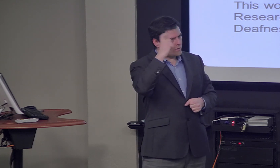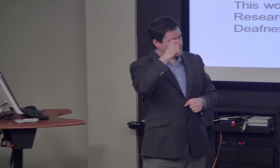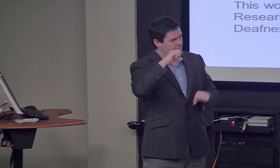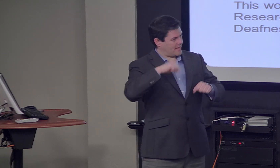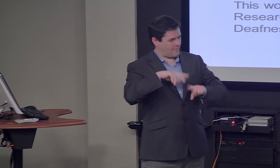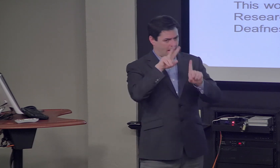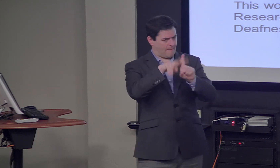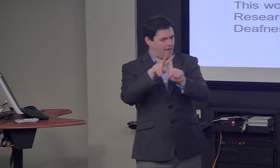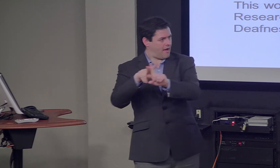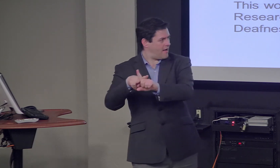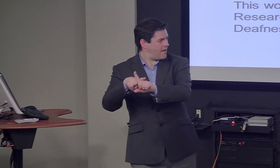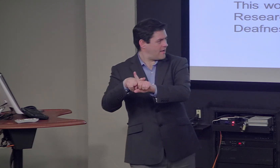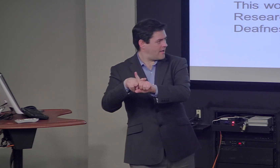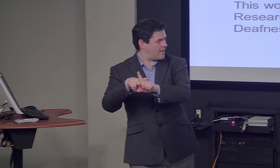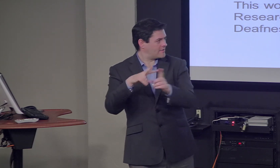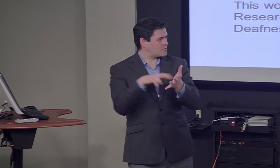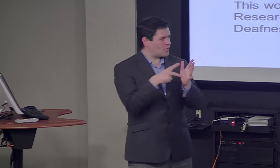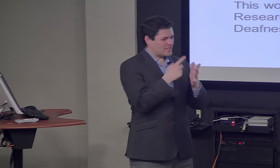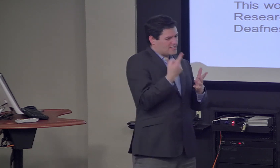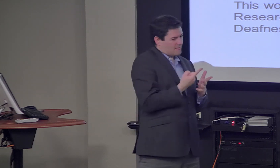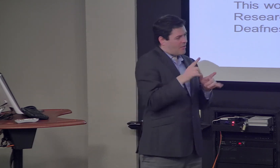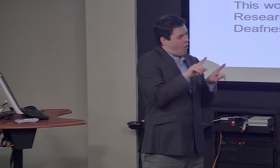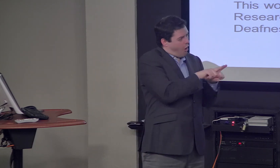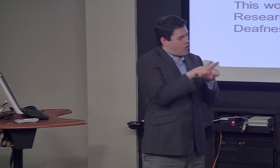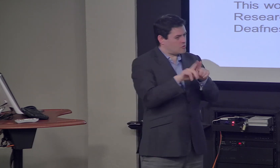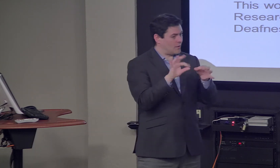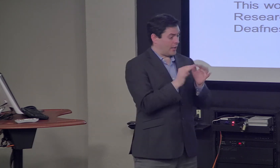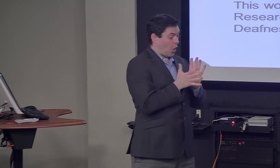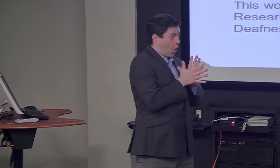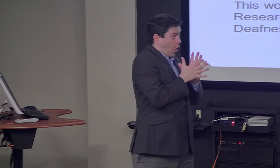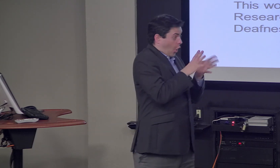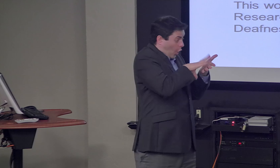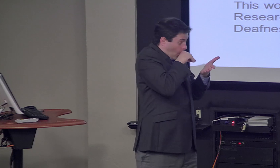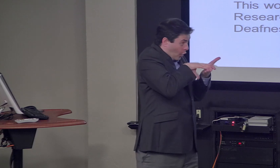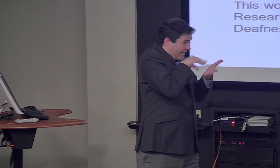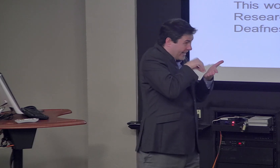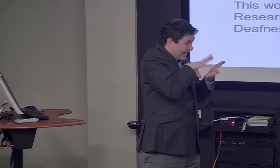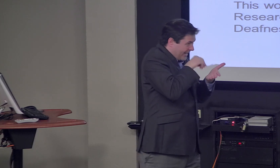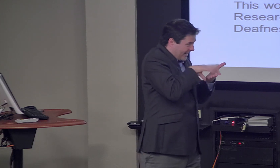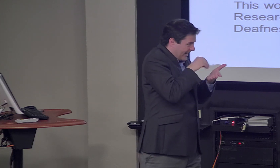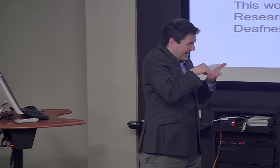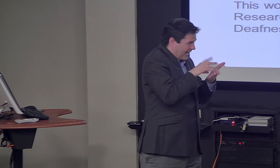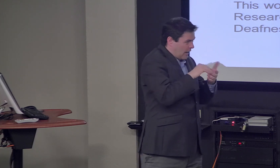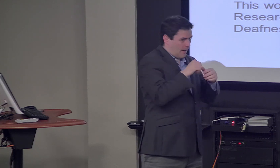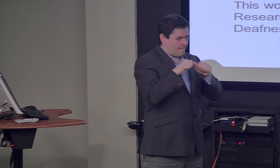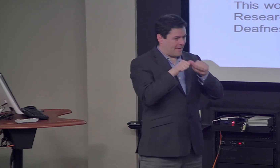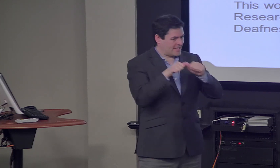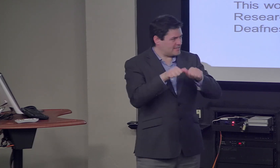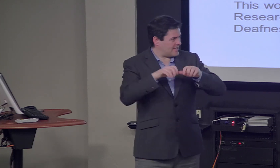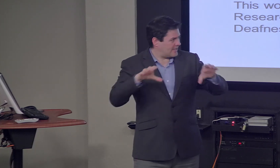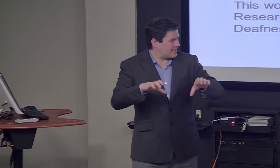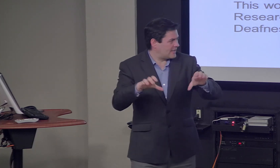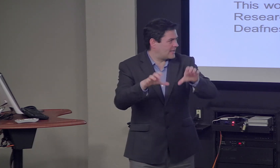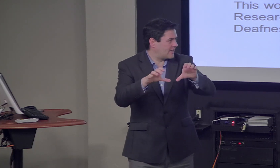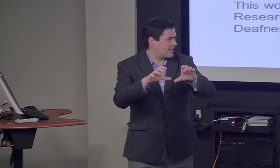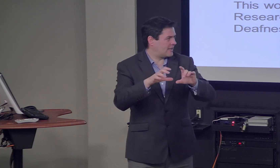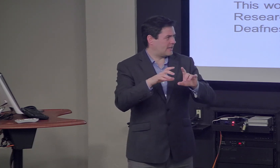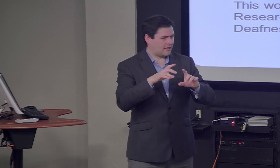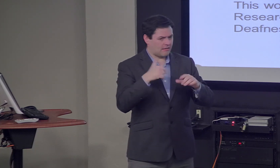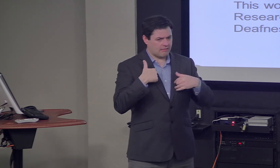work? What kind of wisdom are they able to apply to their work? And also, if we talk about learning versus maintenance